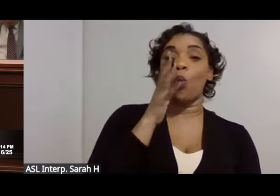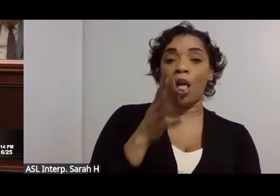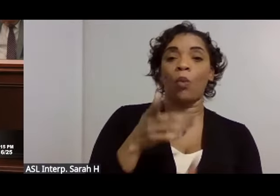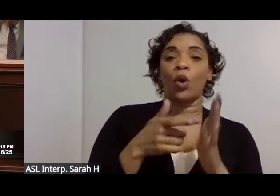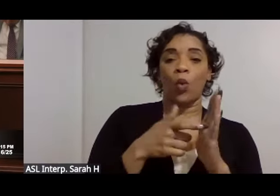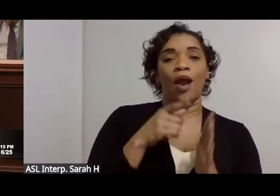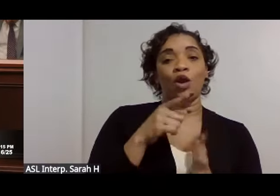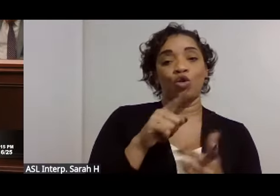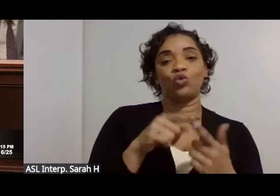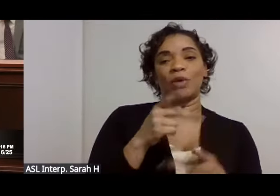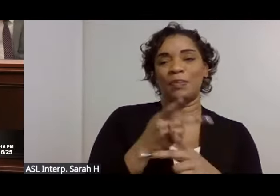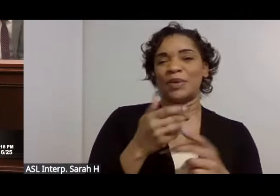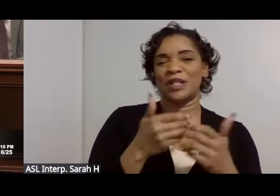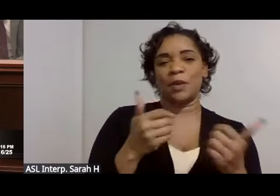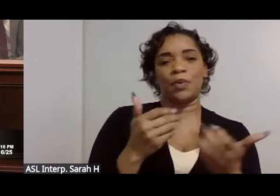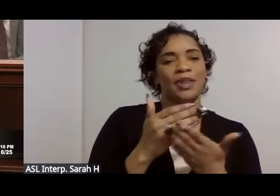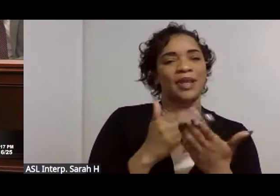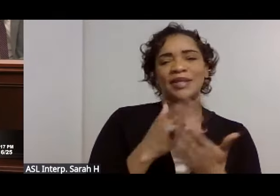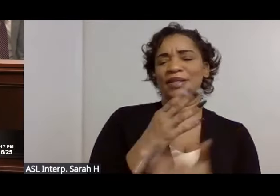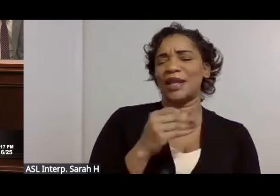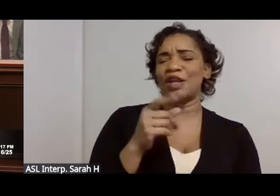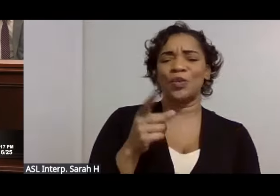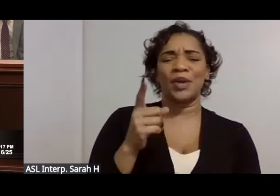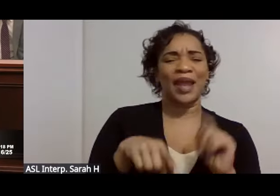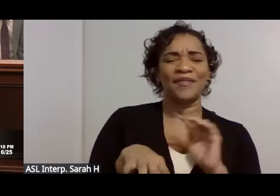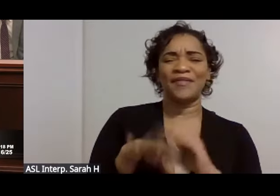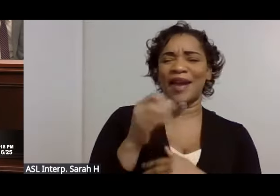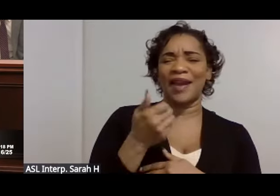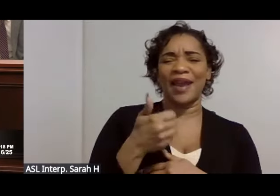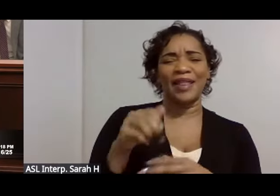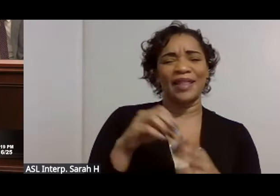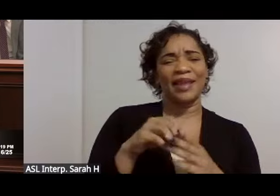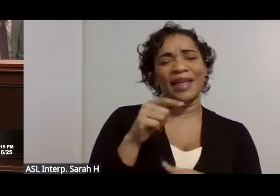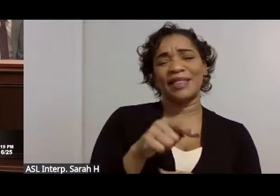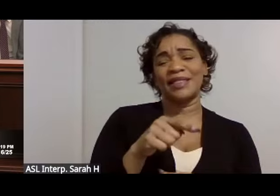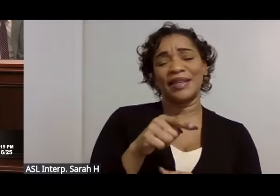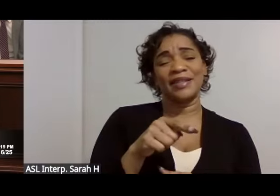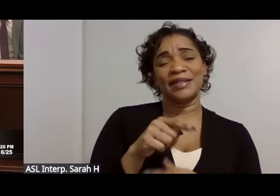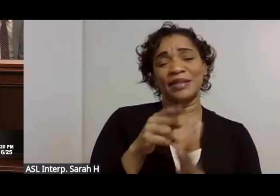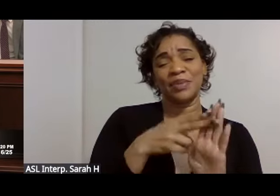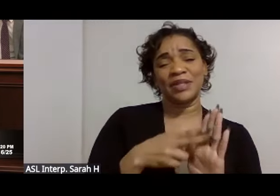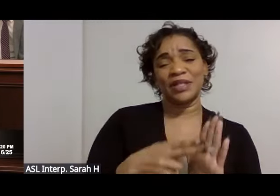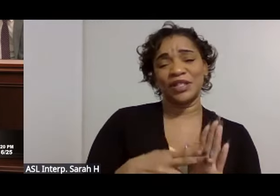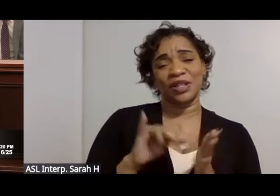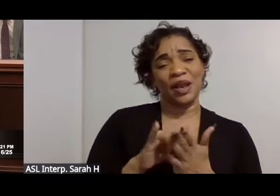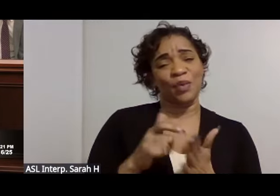list. And I don't think you can find anything in this petition that requires you to keep a separate list.